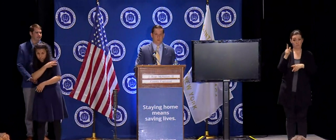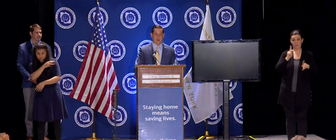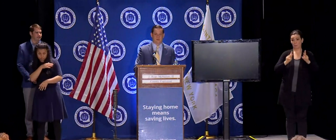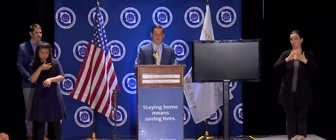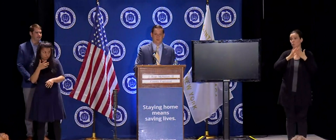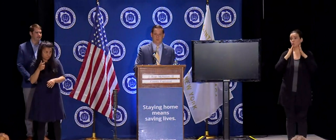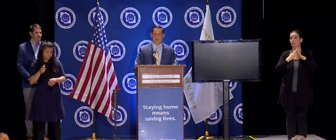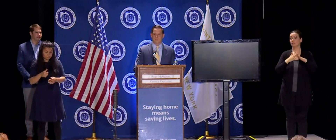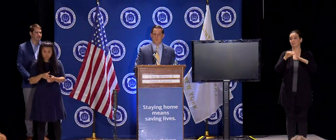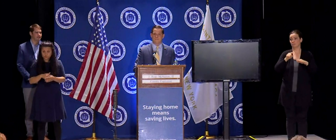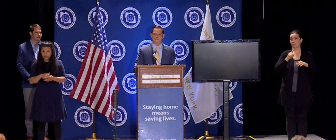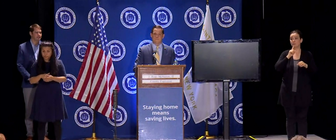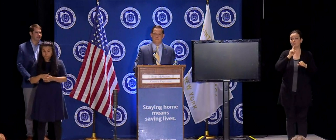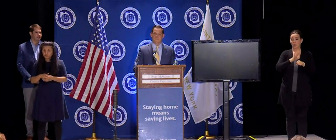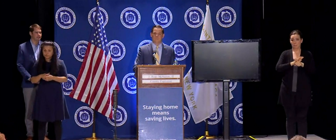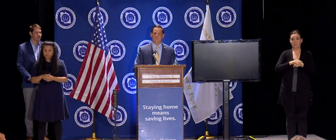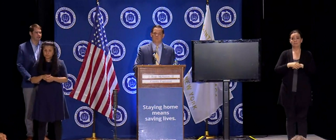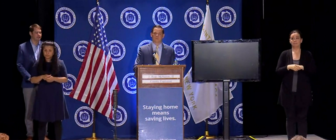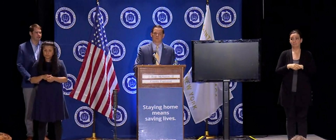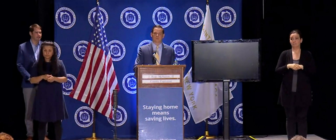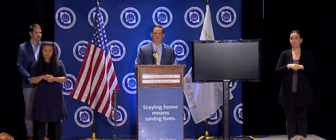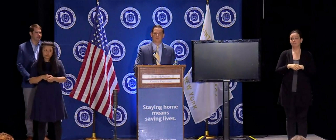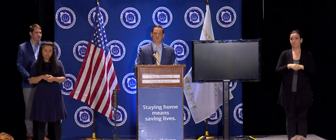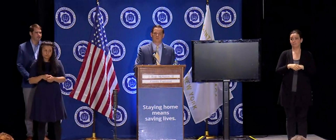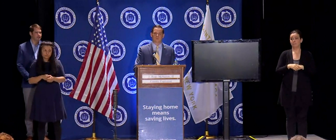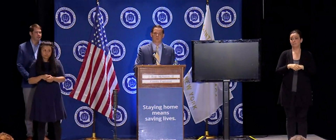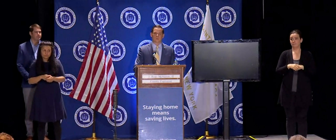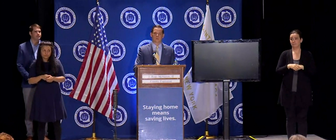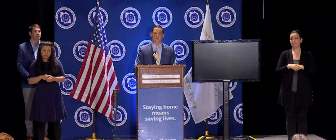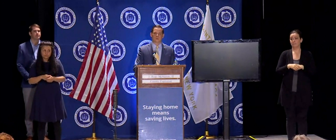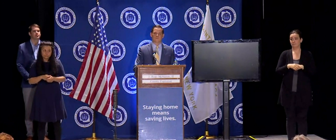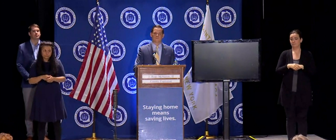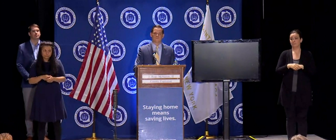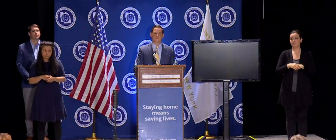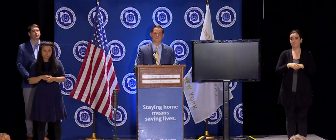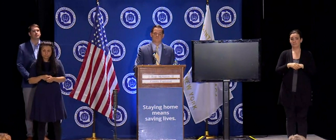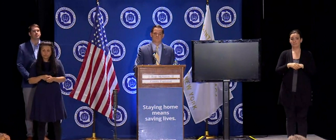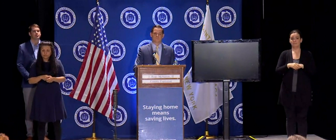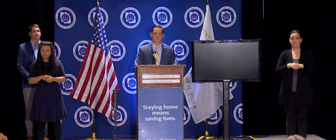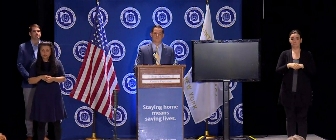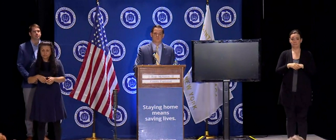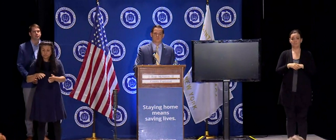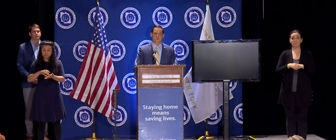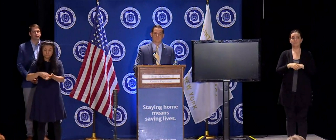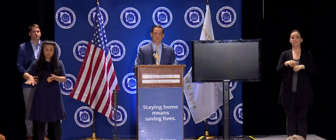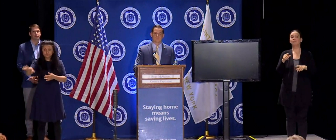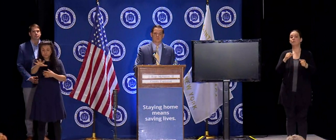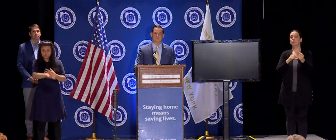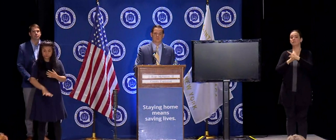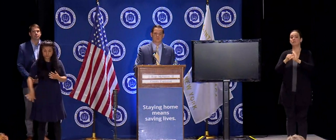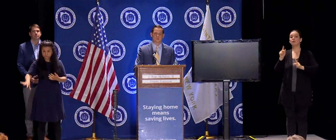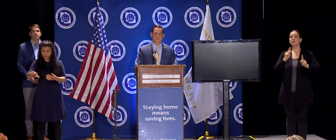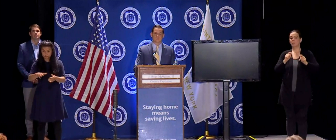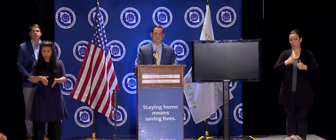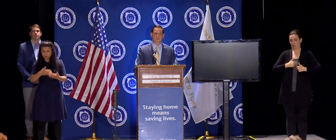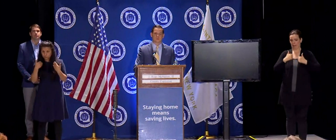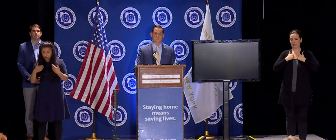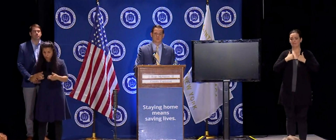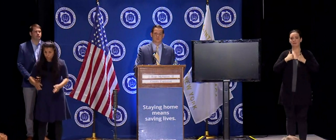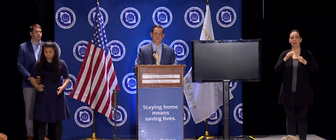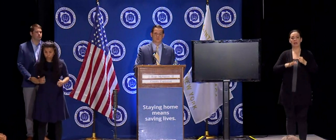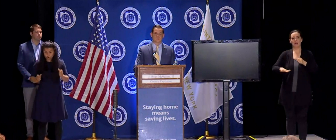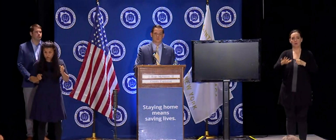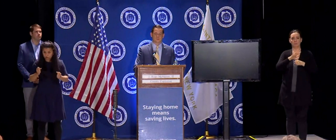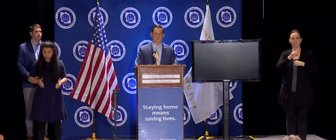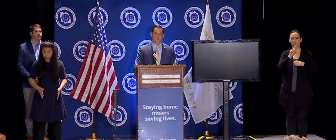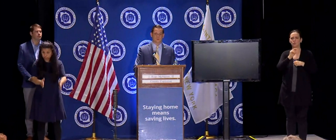Those were the promises that were made. To the people who live in the surrounding areas, through the rezoning process, we heard their concerns about traffic and noise. I know some